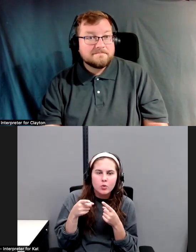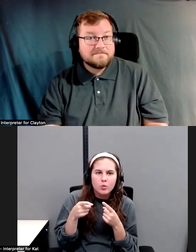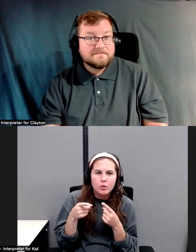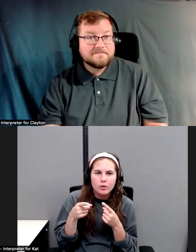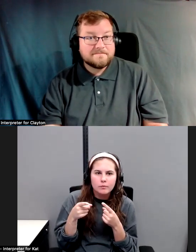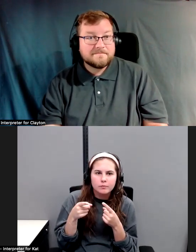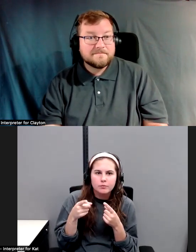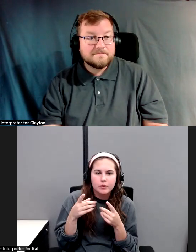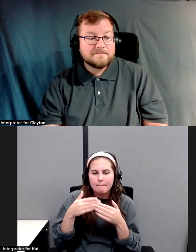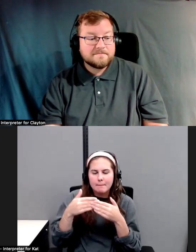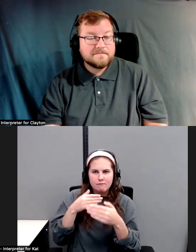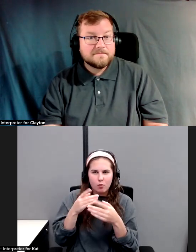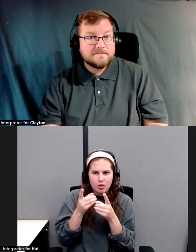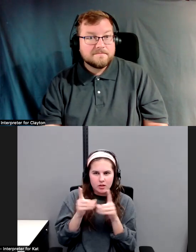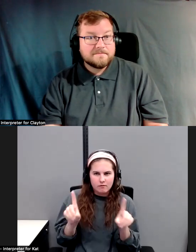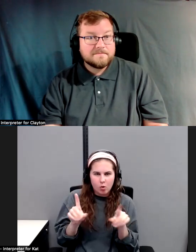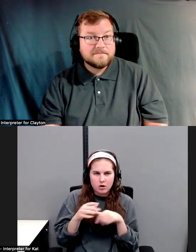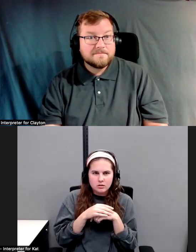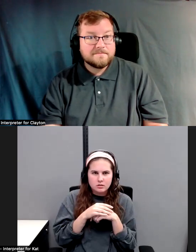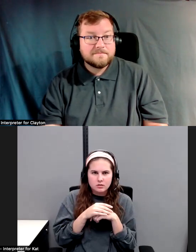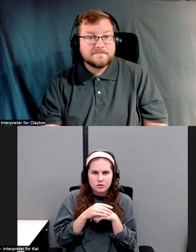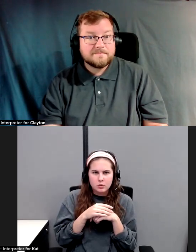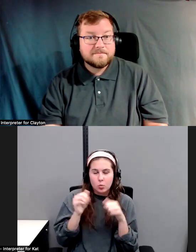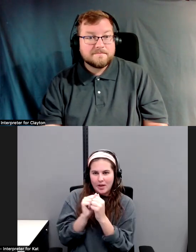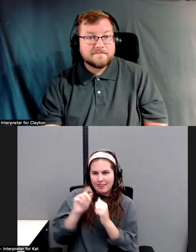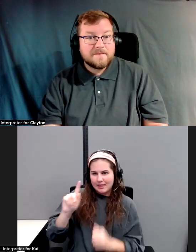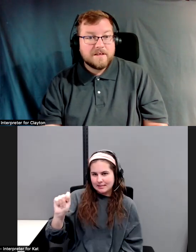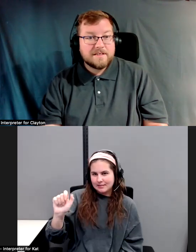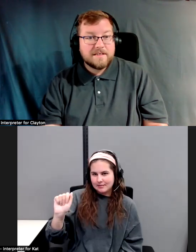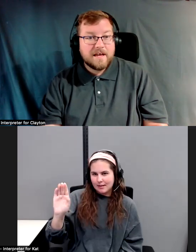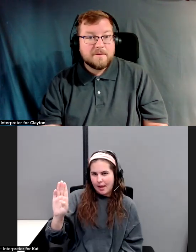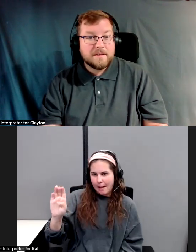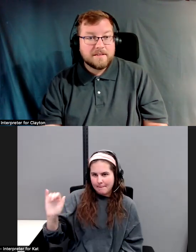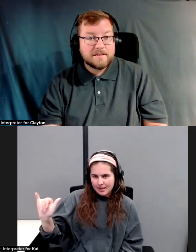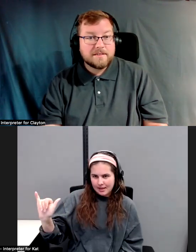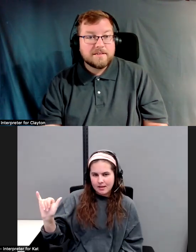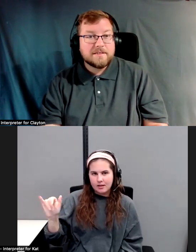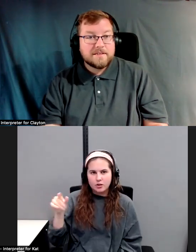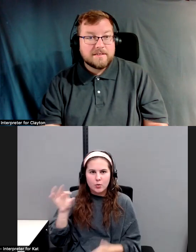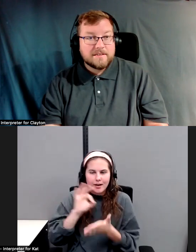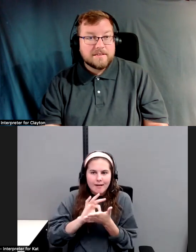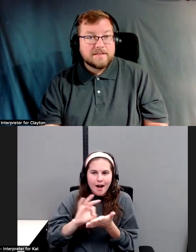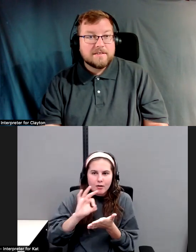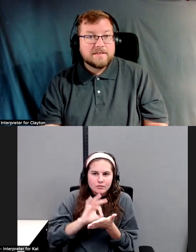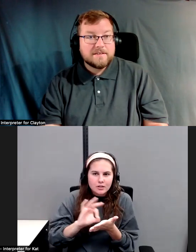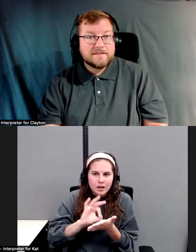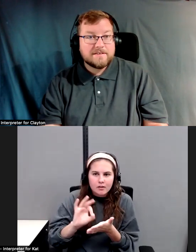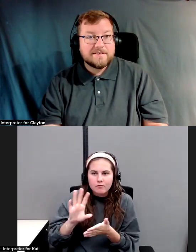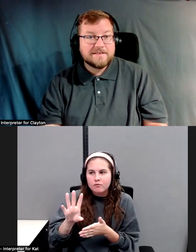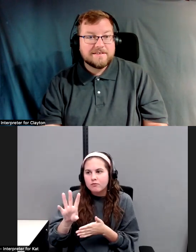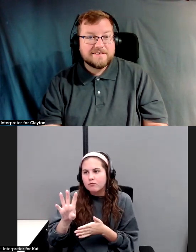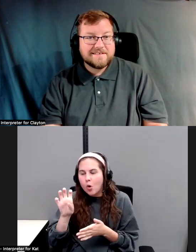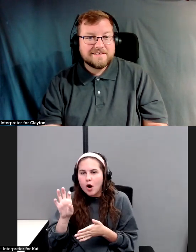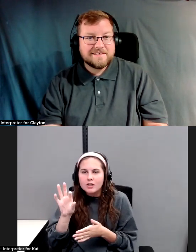divorce thing with Tabby. You were doing accounting 495,